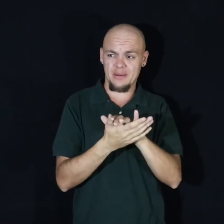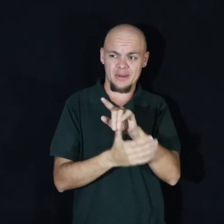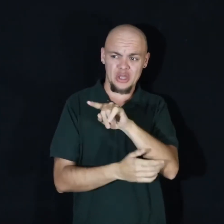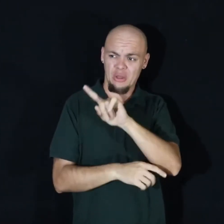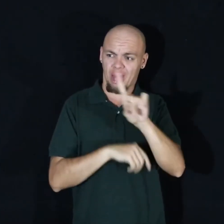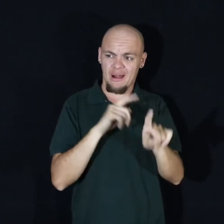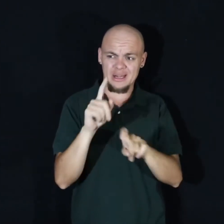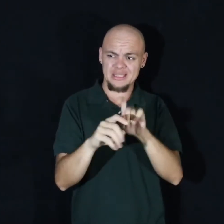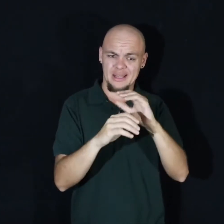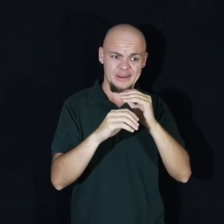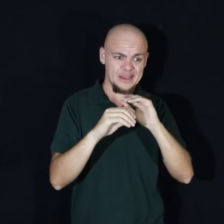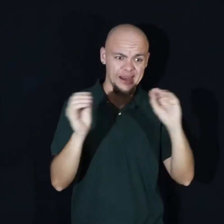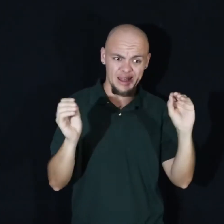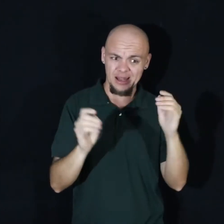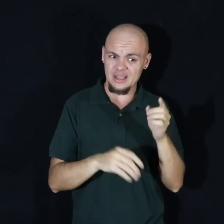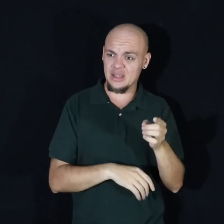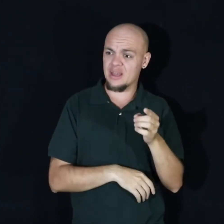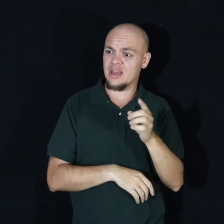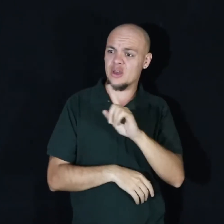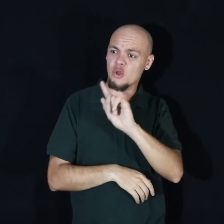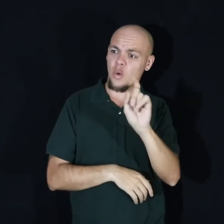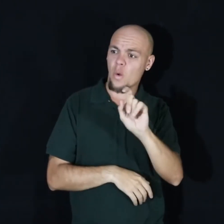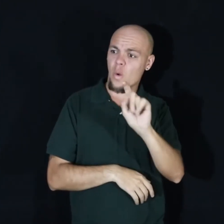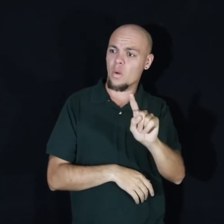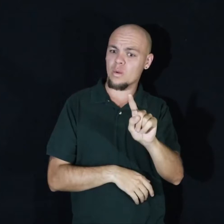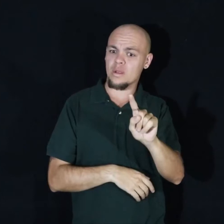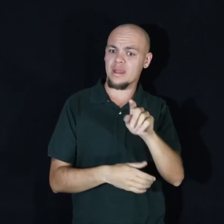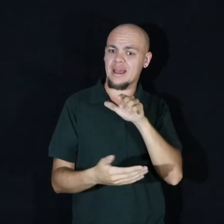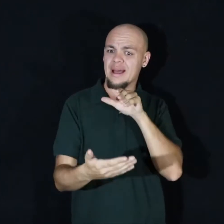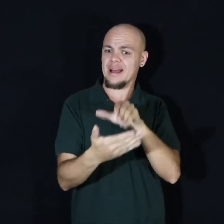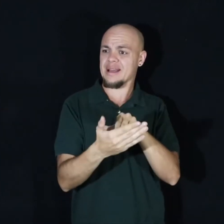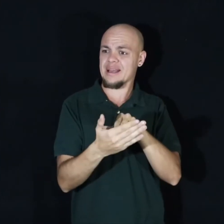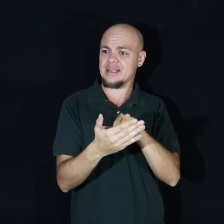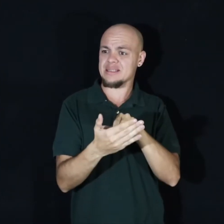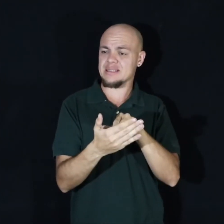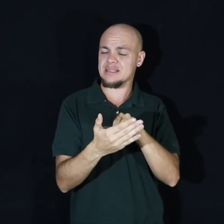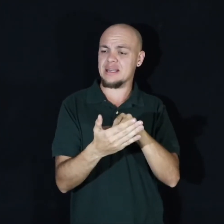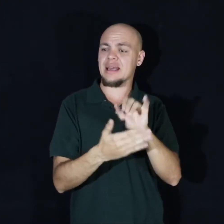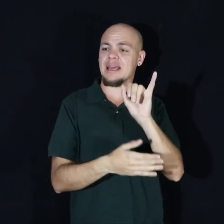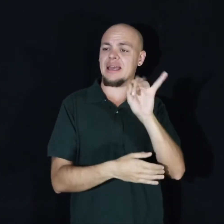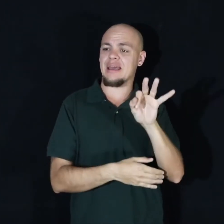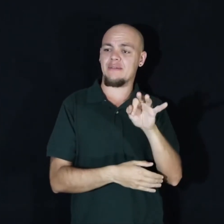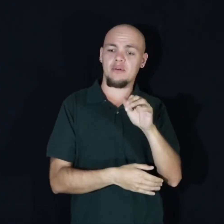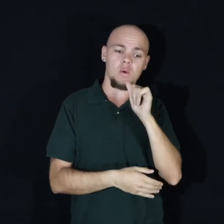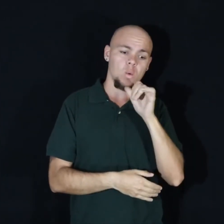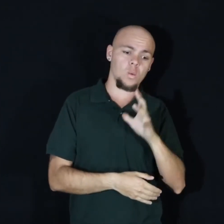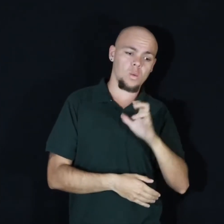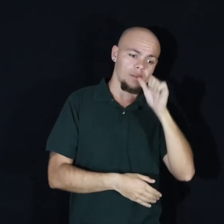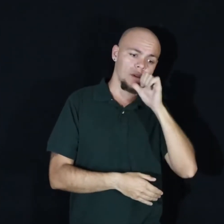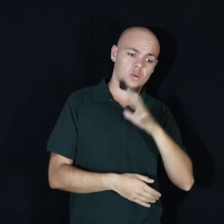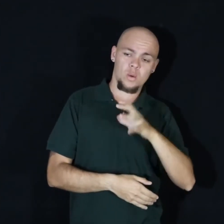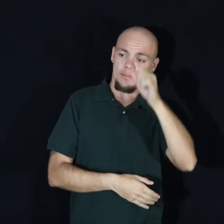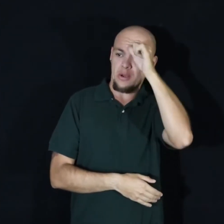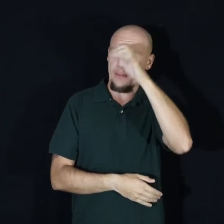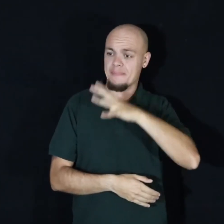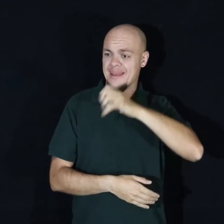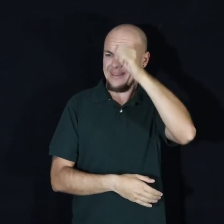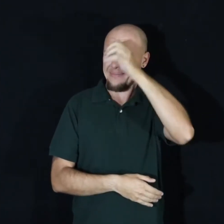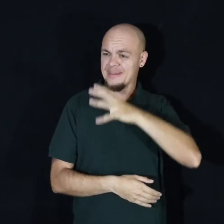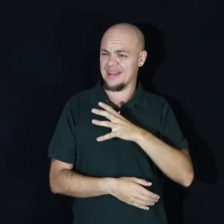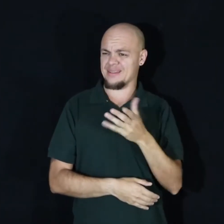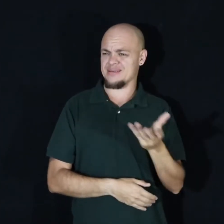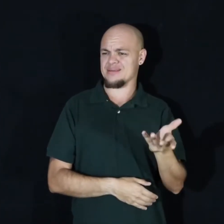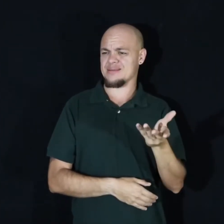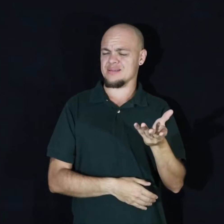shouldn't get married. And yet you don't ask about that. You only take a stance against this marriage when you